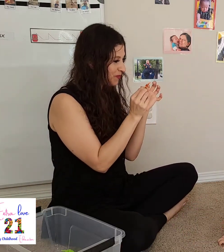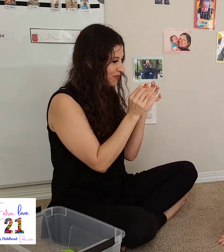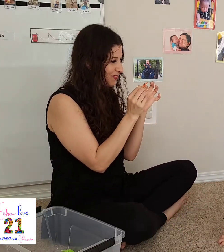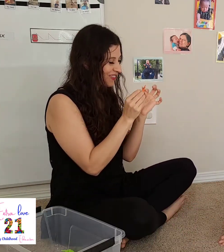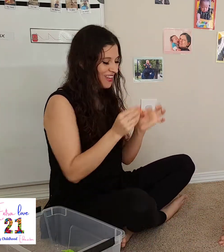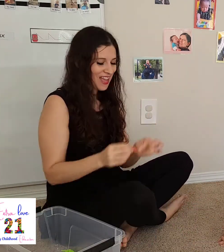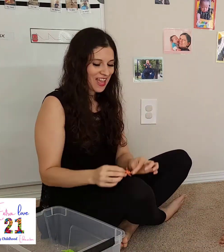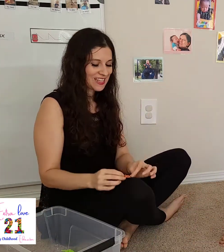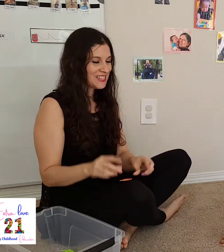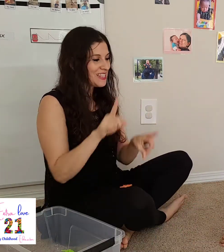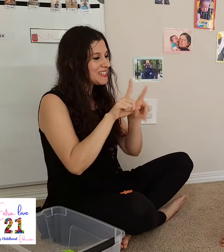Duck. Duck.